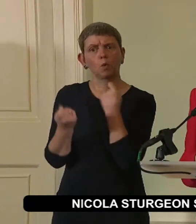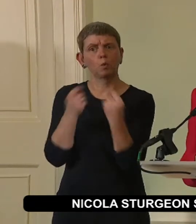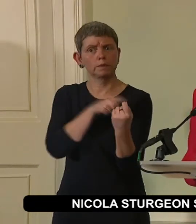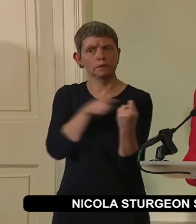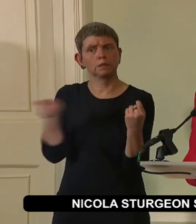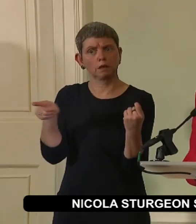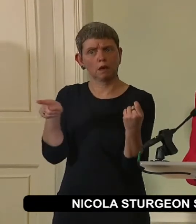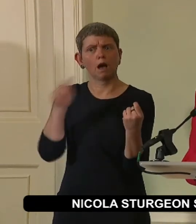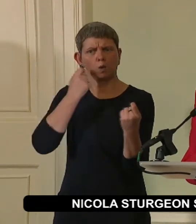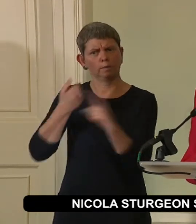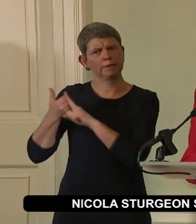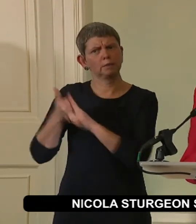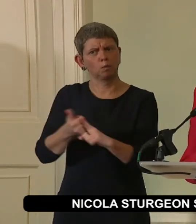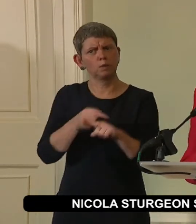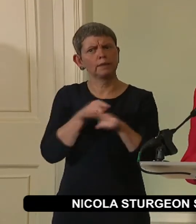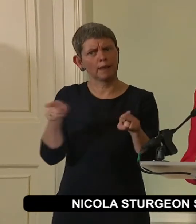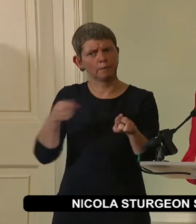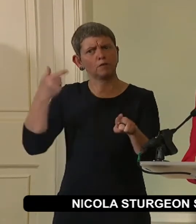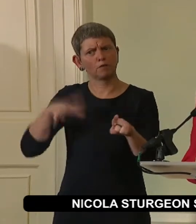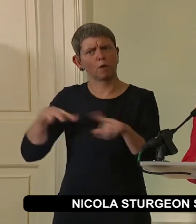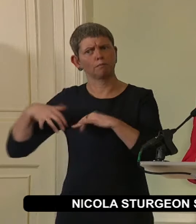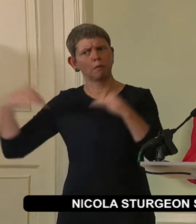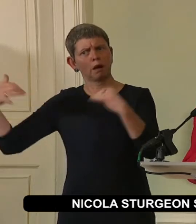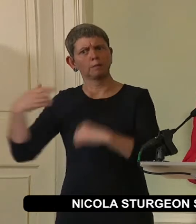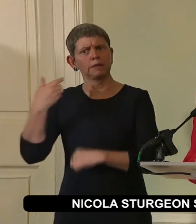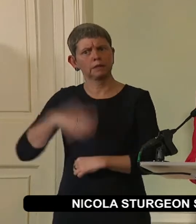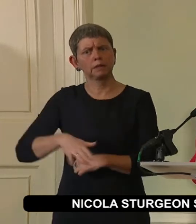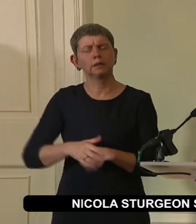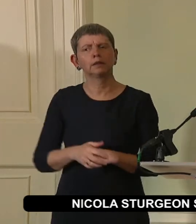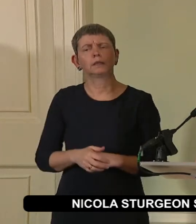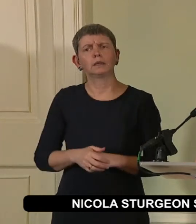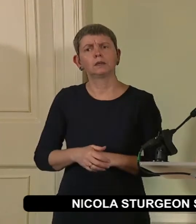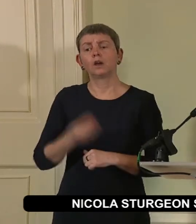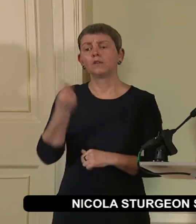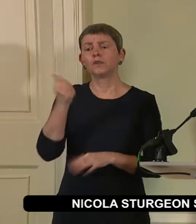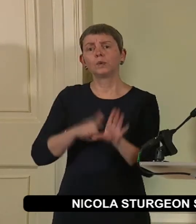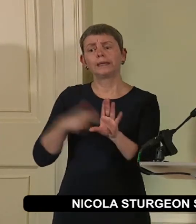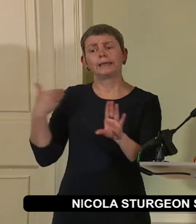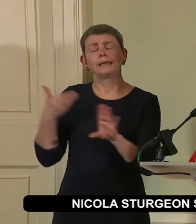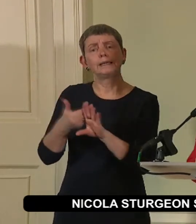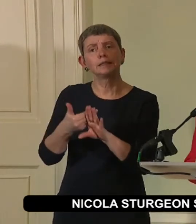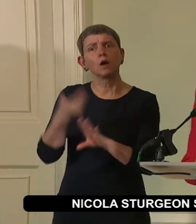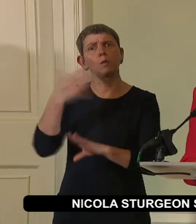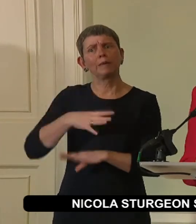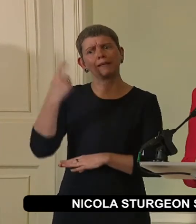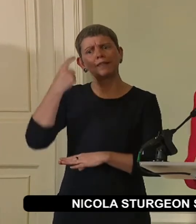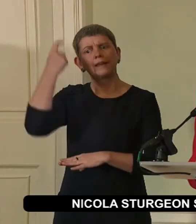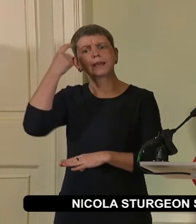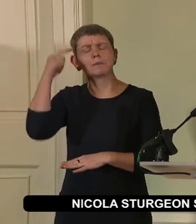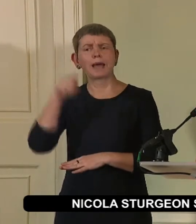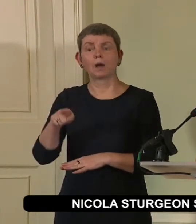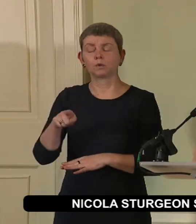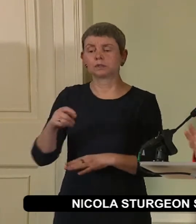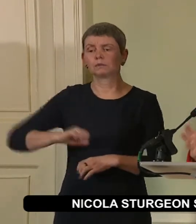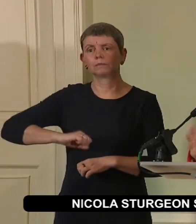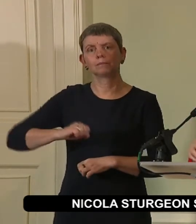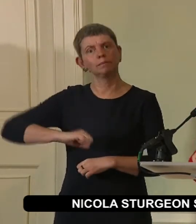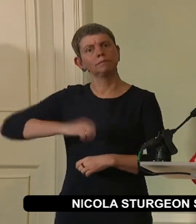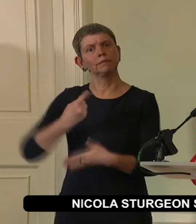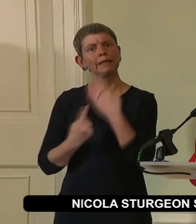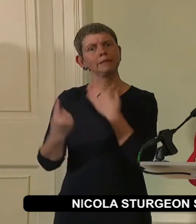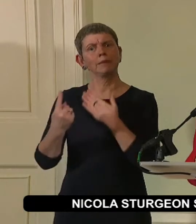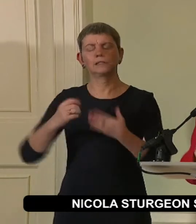the backbenches. We've also shown over these past few years what can be done with the full powers of a nation,